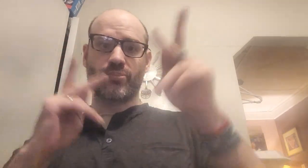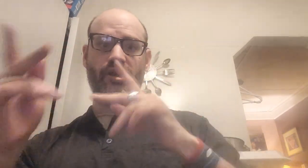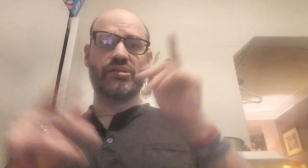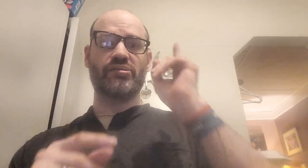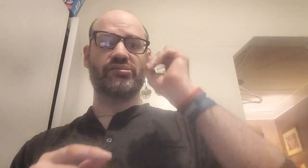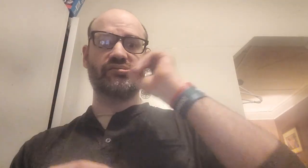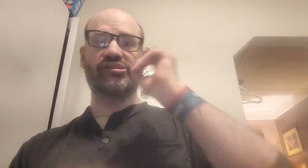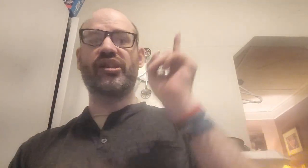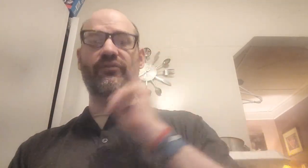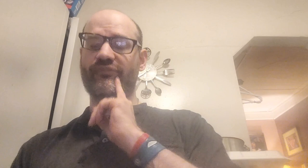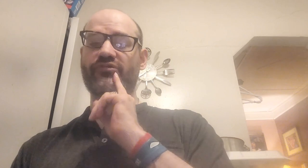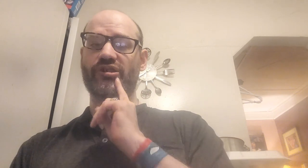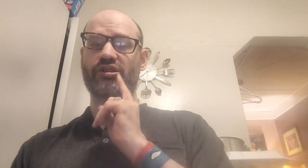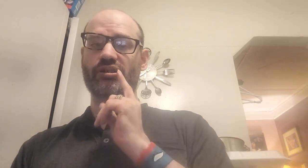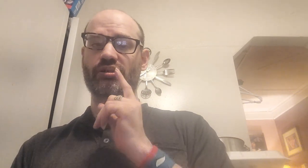deaf community.